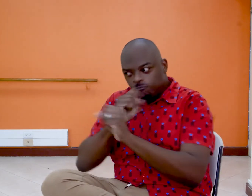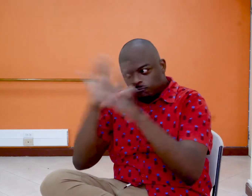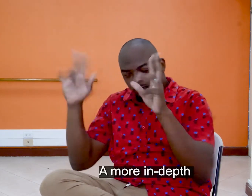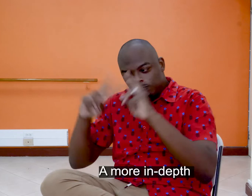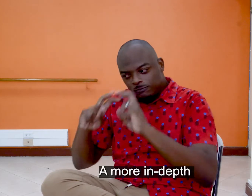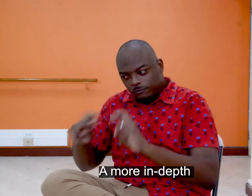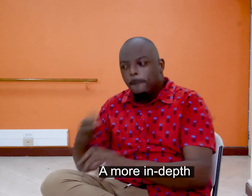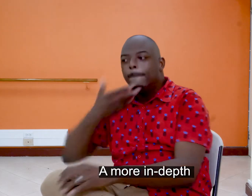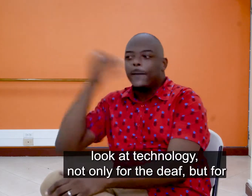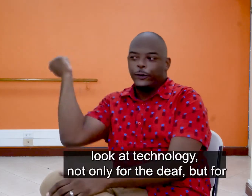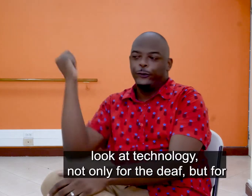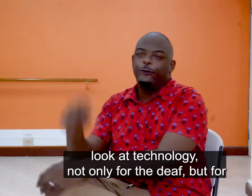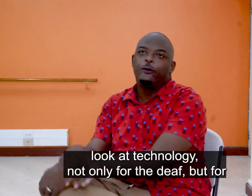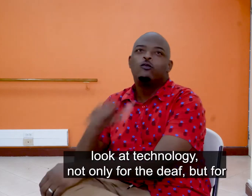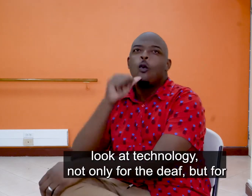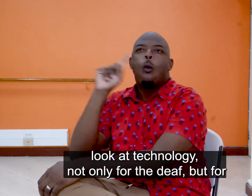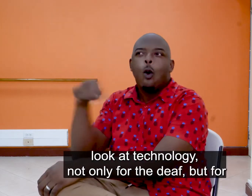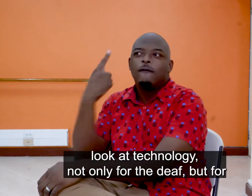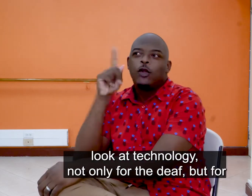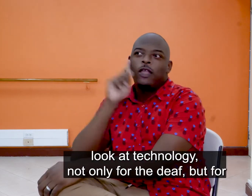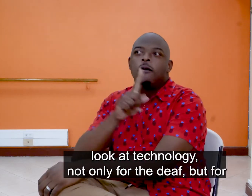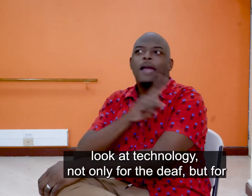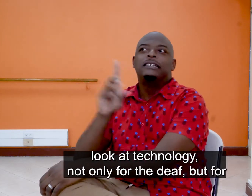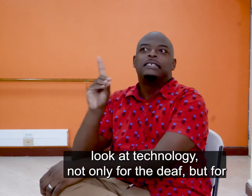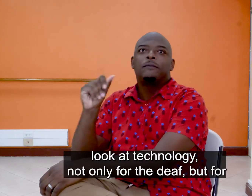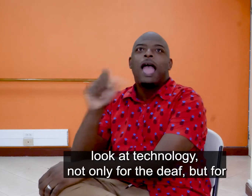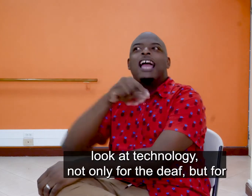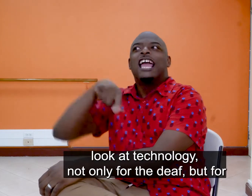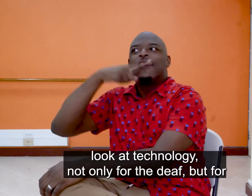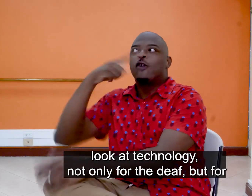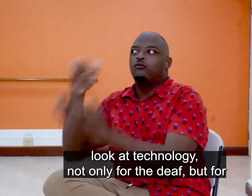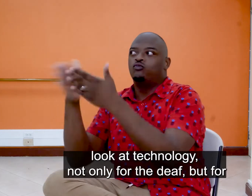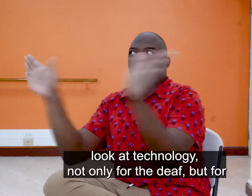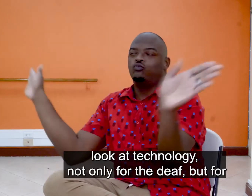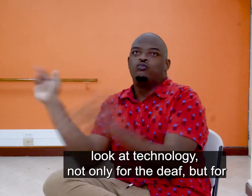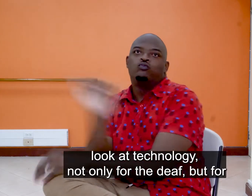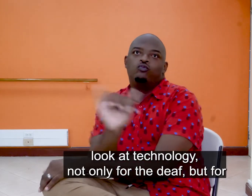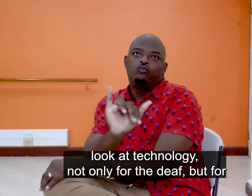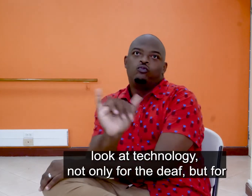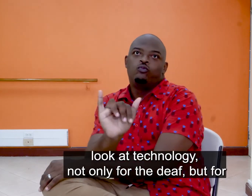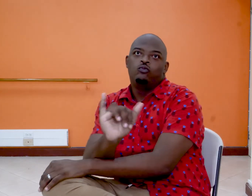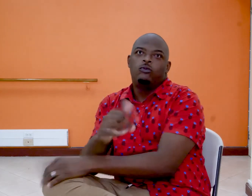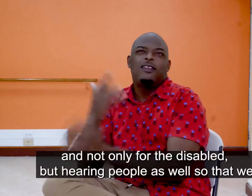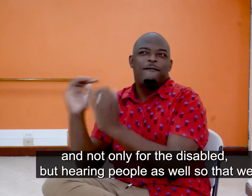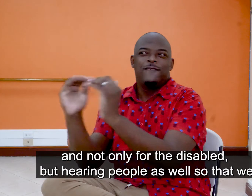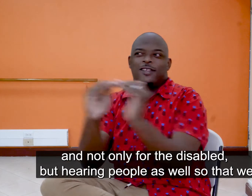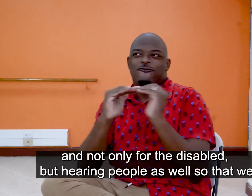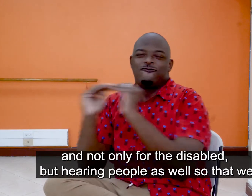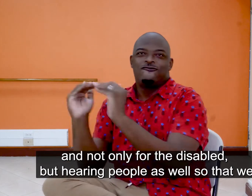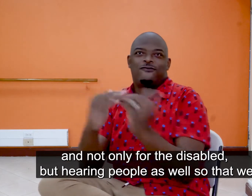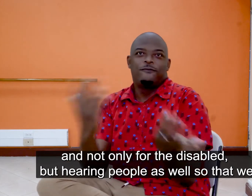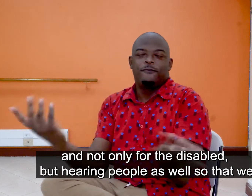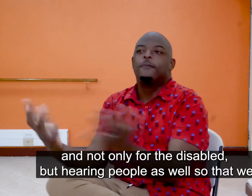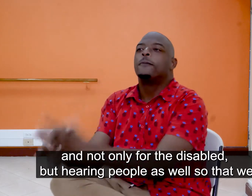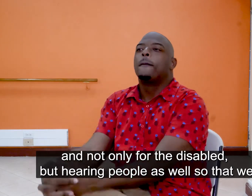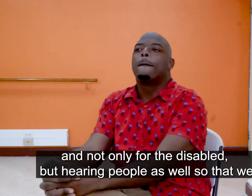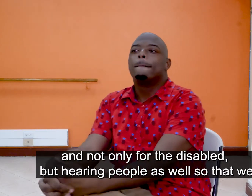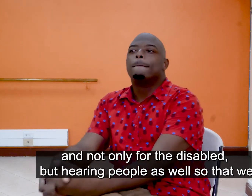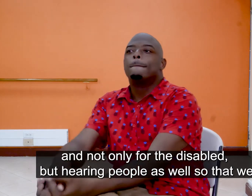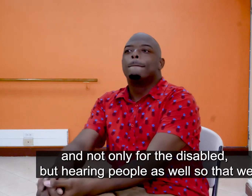A more in-depth look at technology, not only for the deaf, but not only for the disabled, but hearing people as well, so